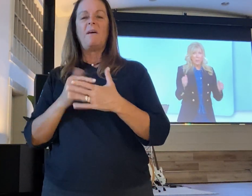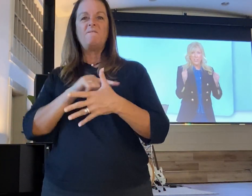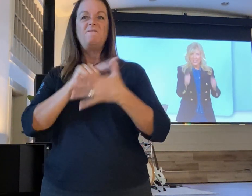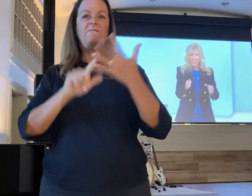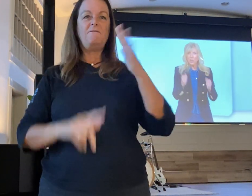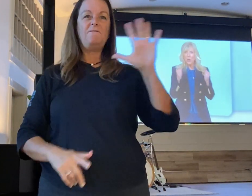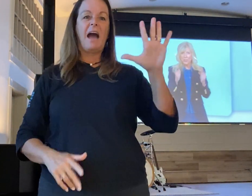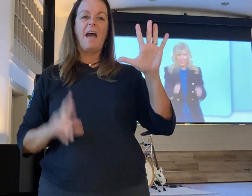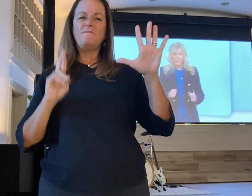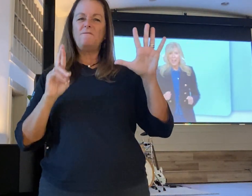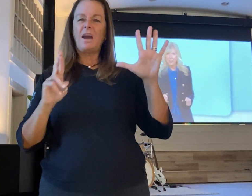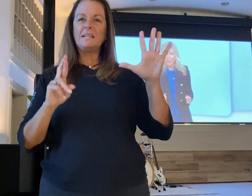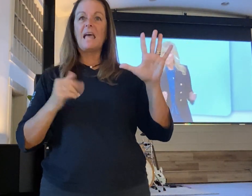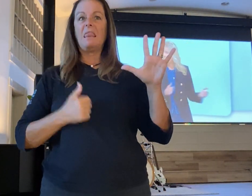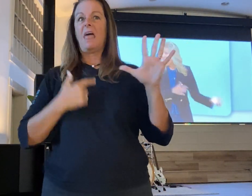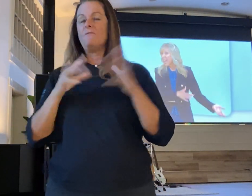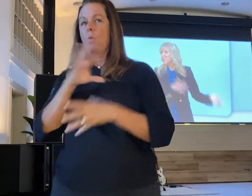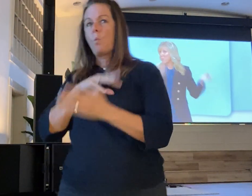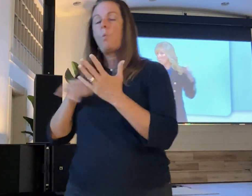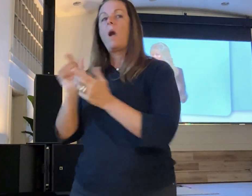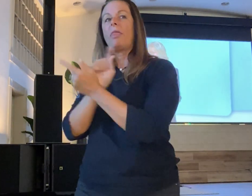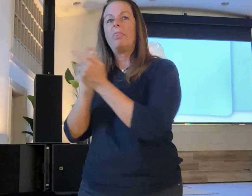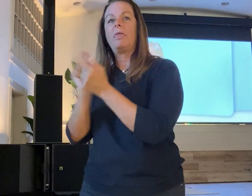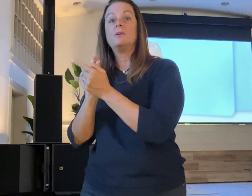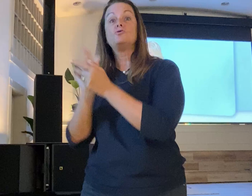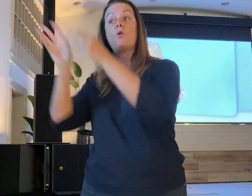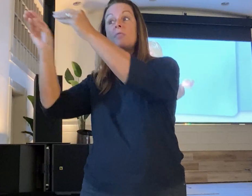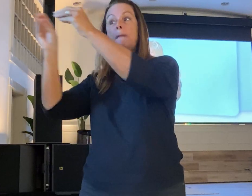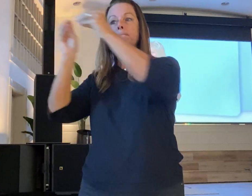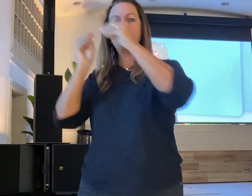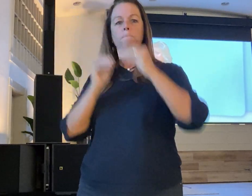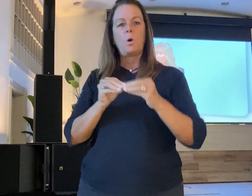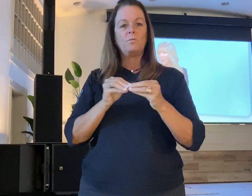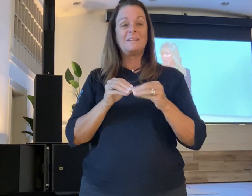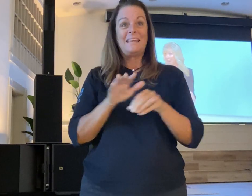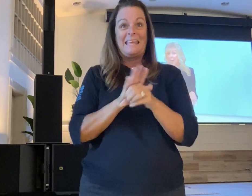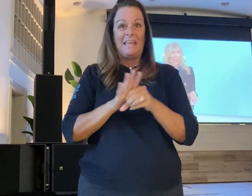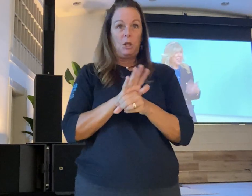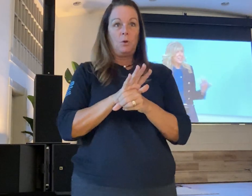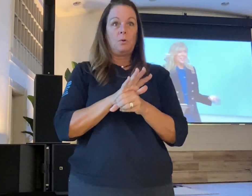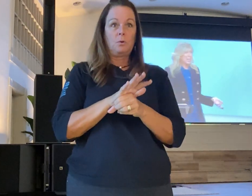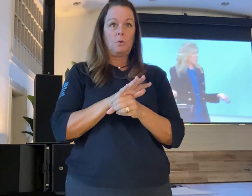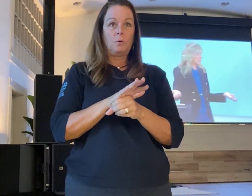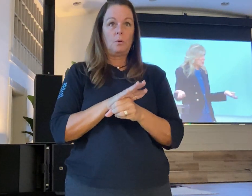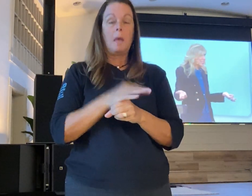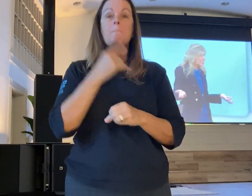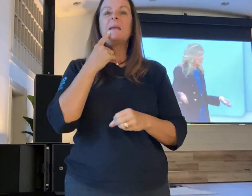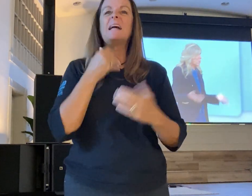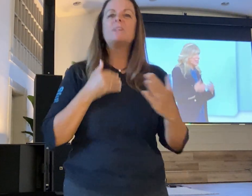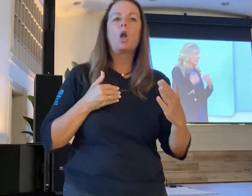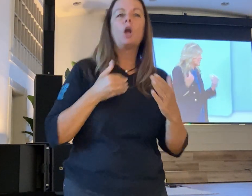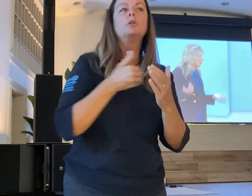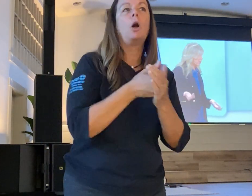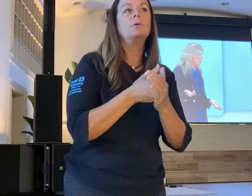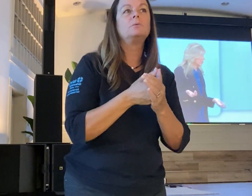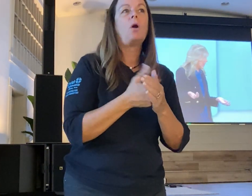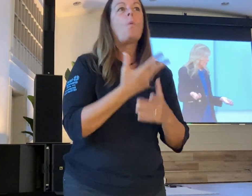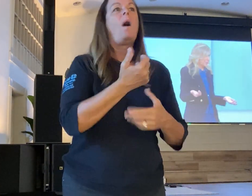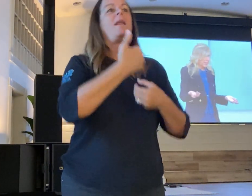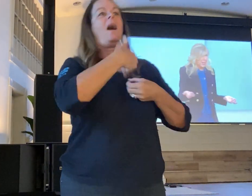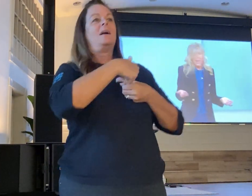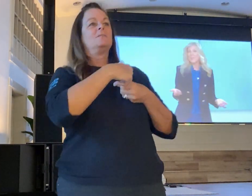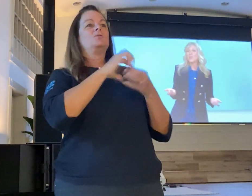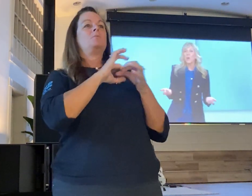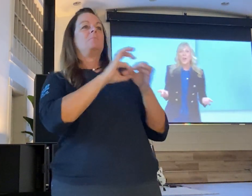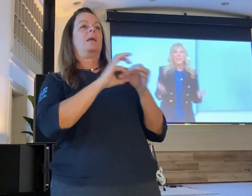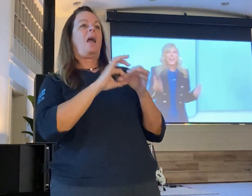had five people, they lived close and did life with them, so they actually moved. They decided to move to this area, and they decided for some reason they wanted us to be one of